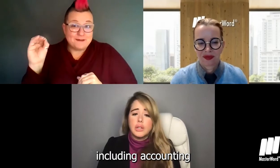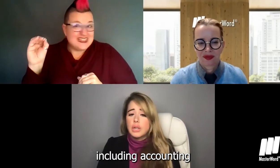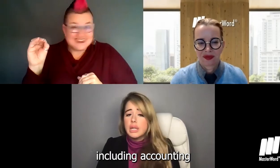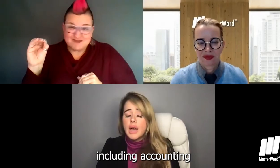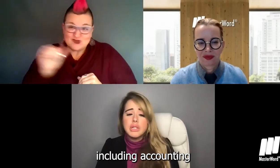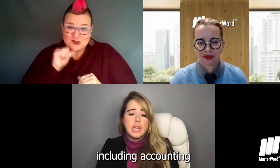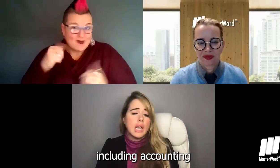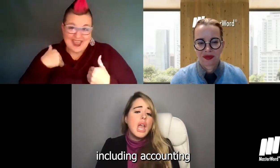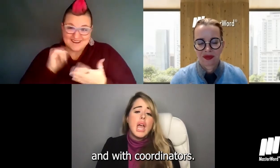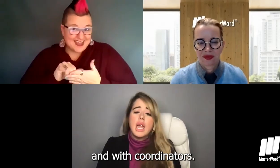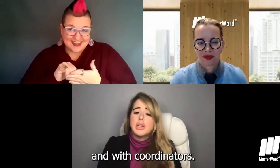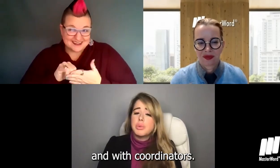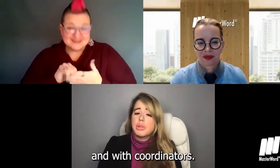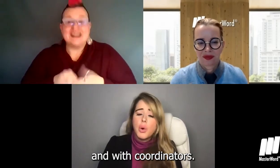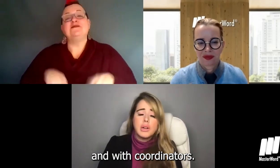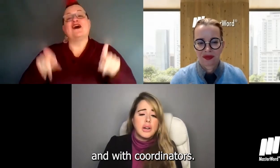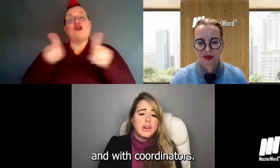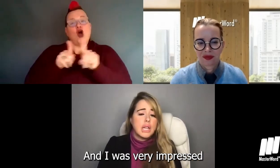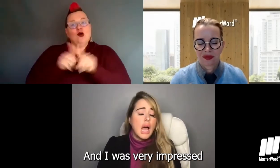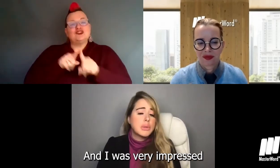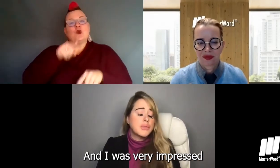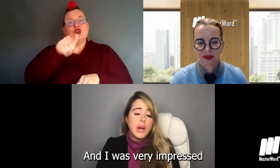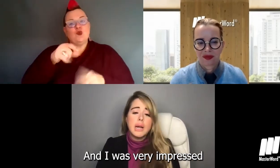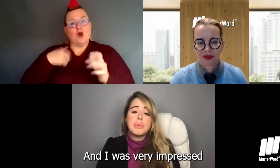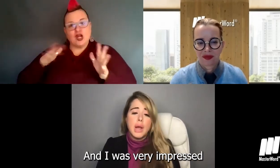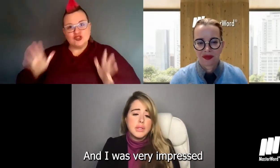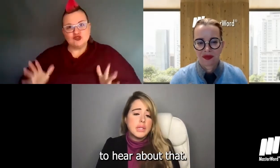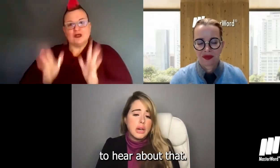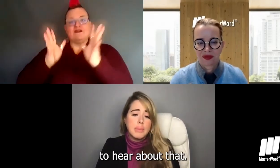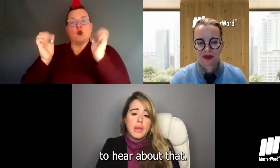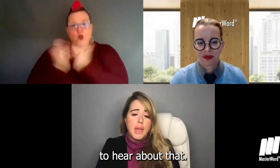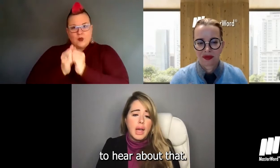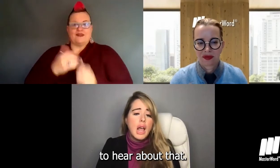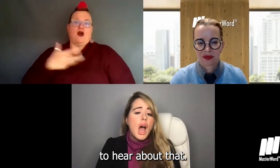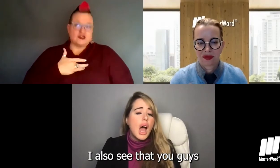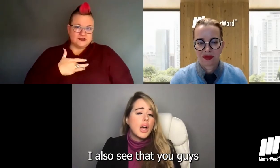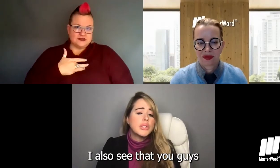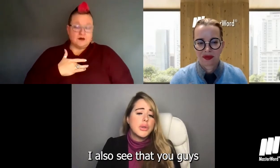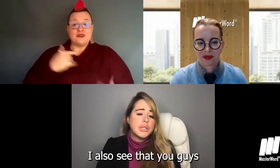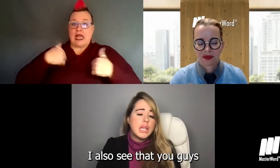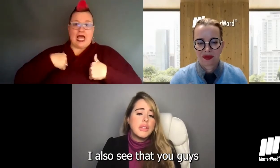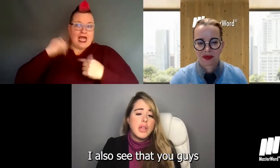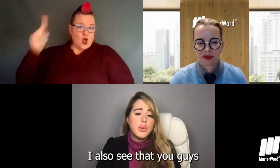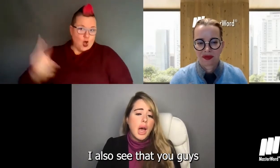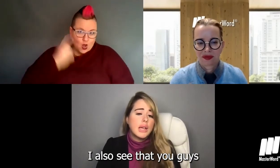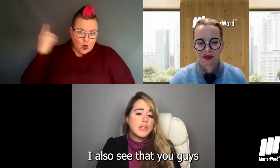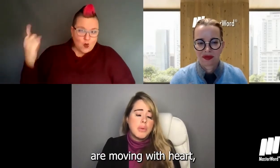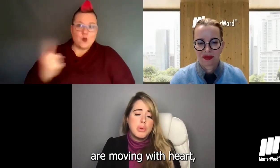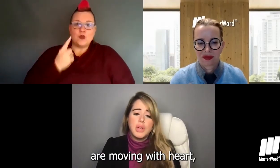including accounting and with coordinators. And I was very impressed to hear about that. I also see that you guys are moving